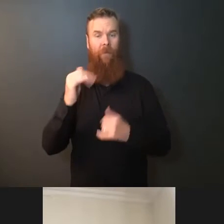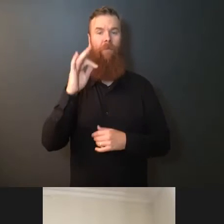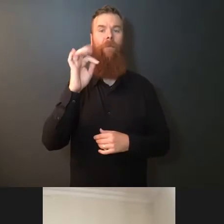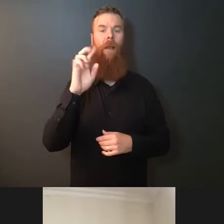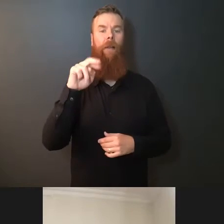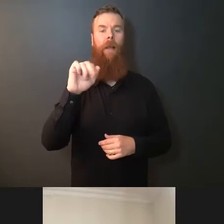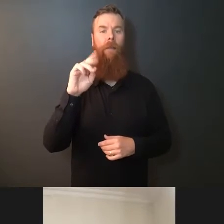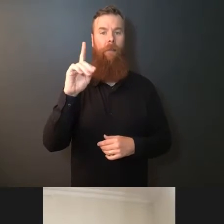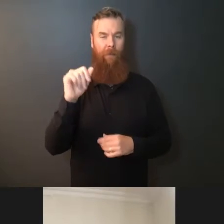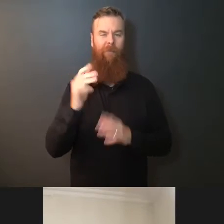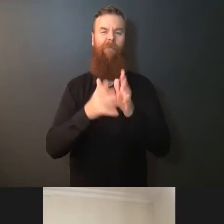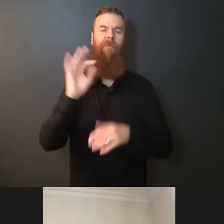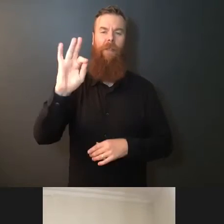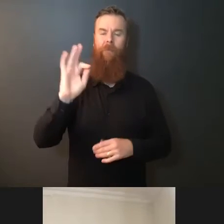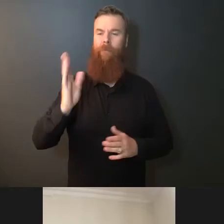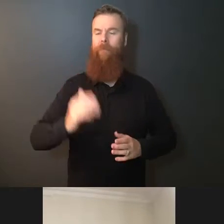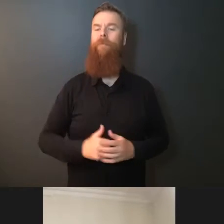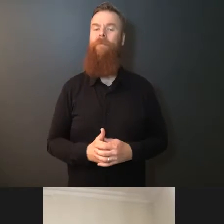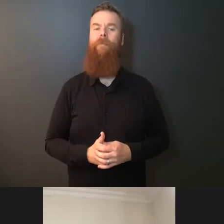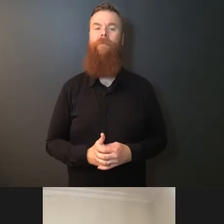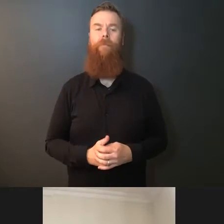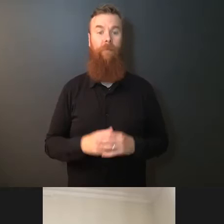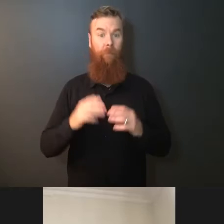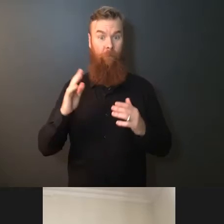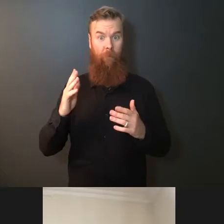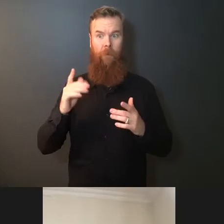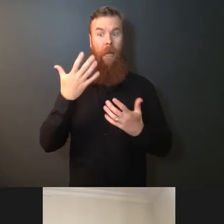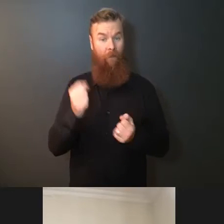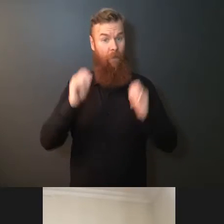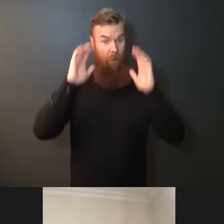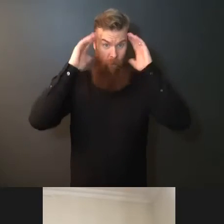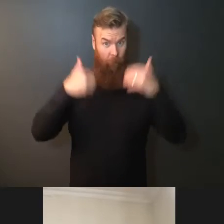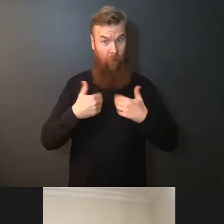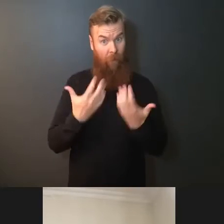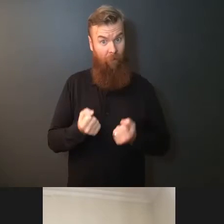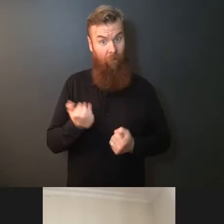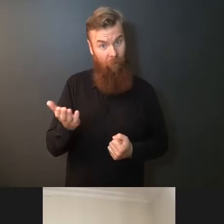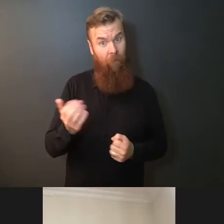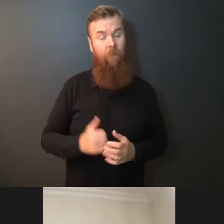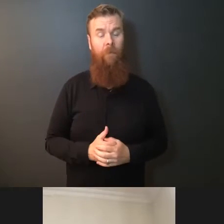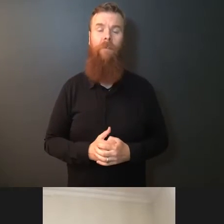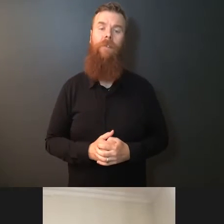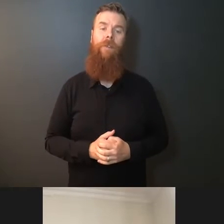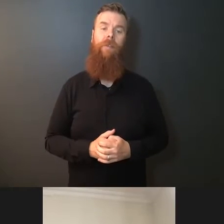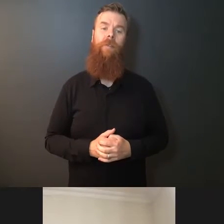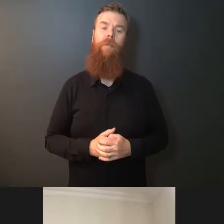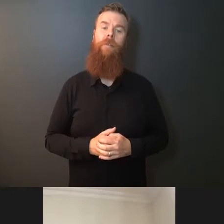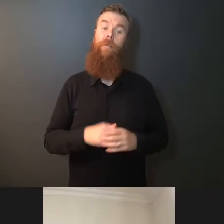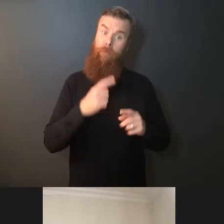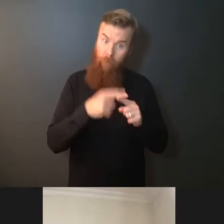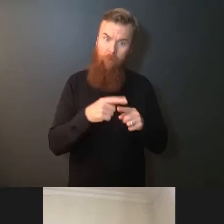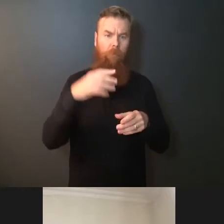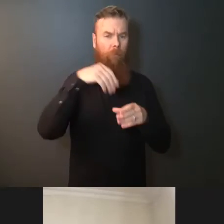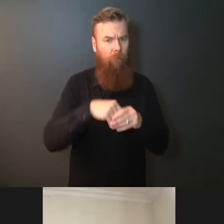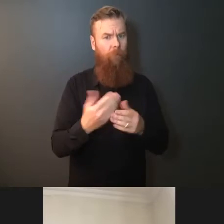activist and an activist in the disability movement. Today, she's the Secretary General of